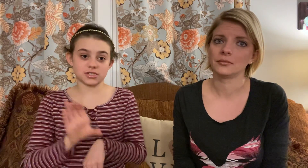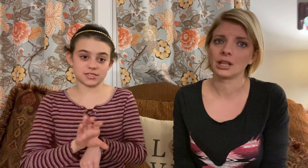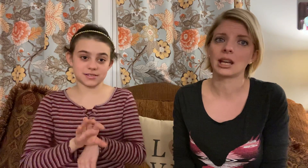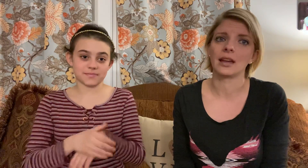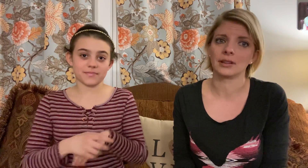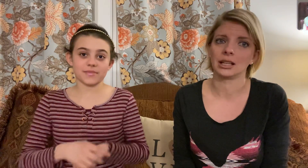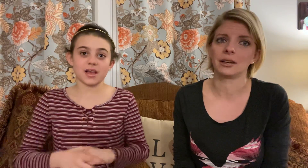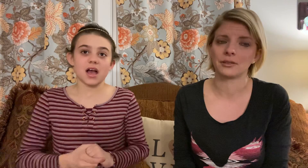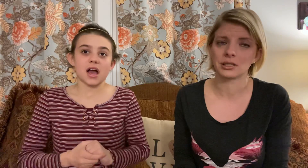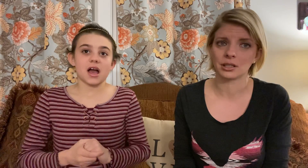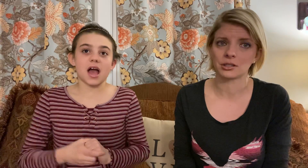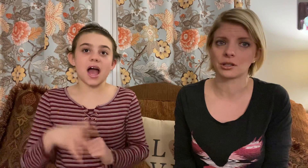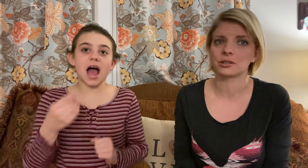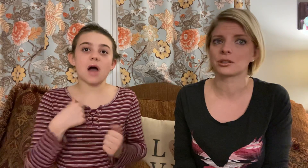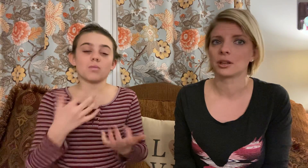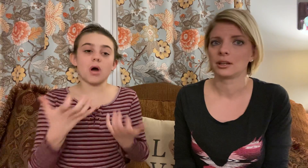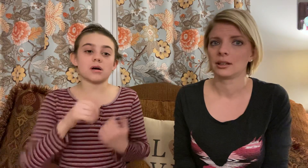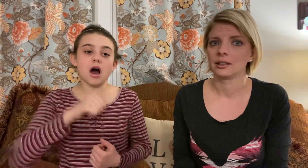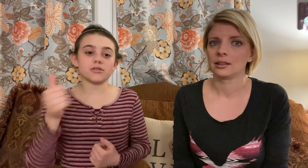And I have a lot of friends at church.